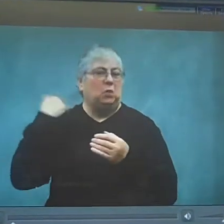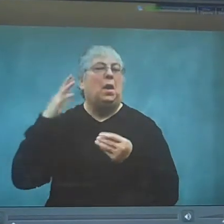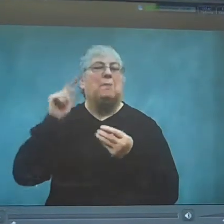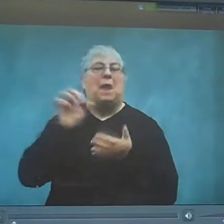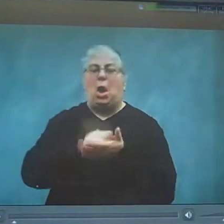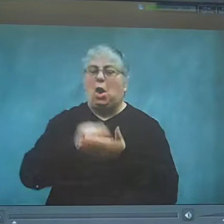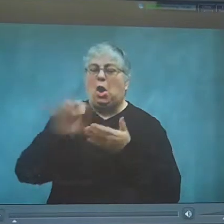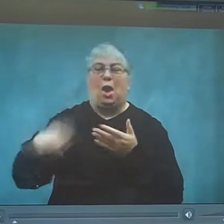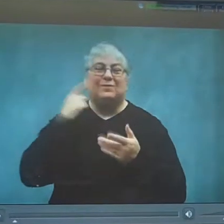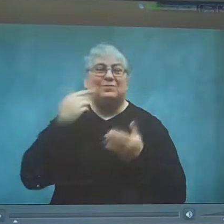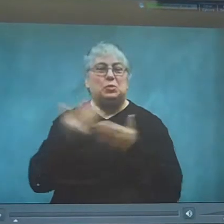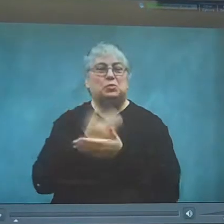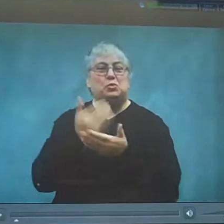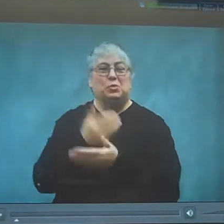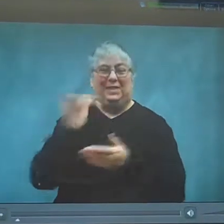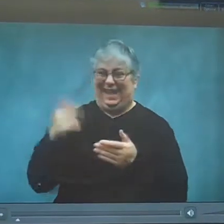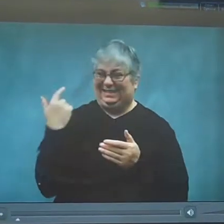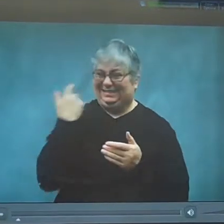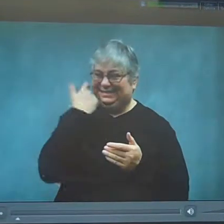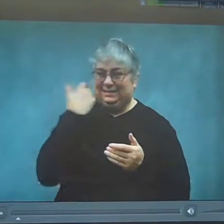iPhone used to have an app called Google Maps,